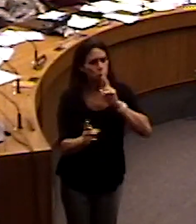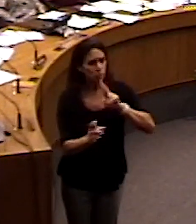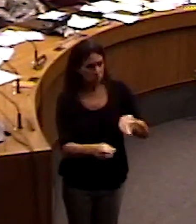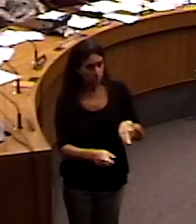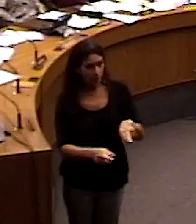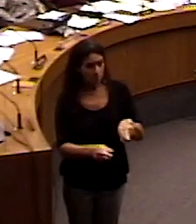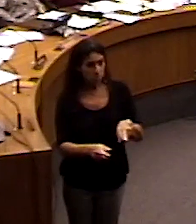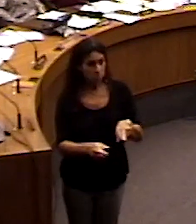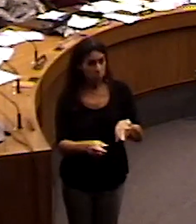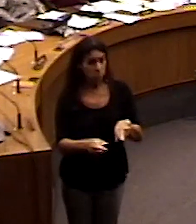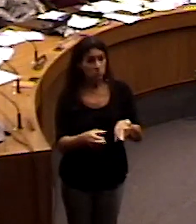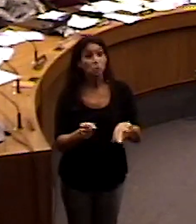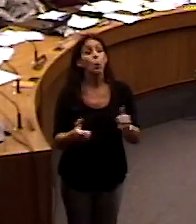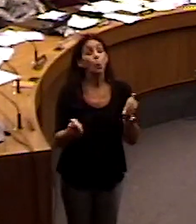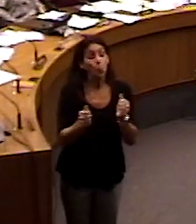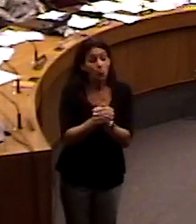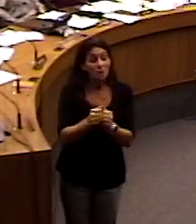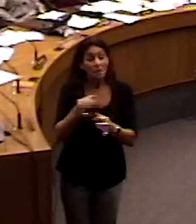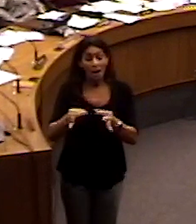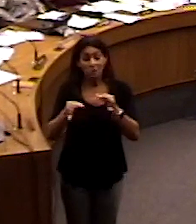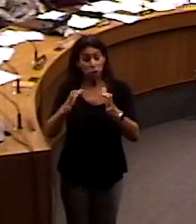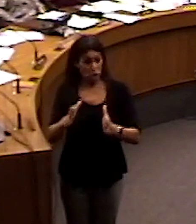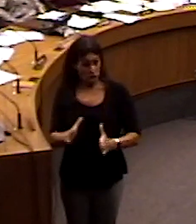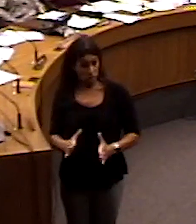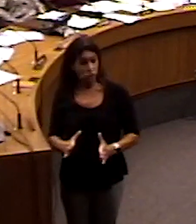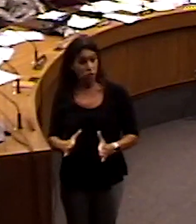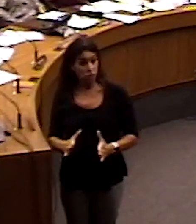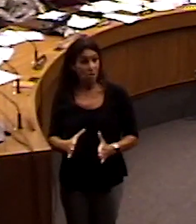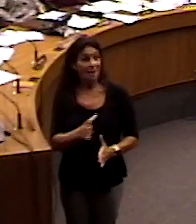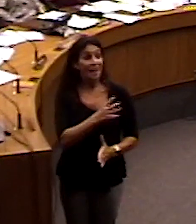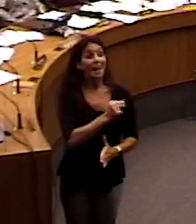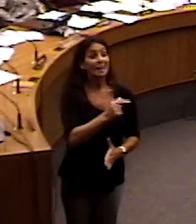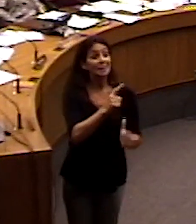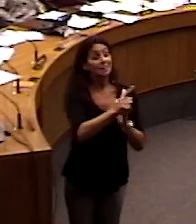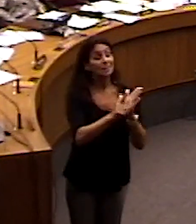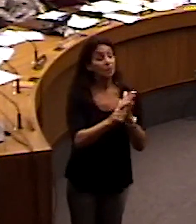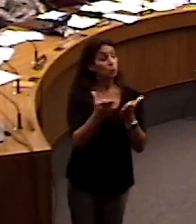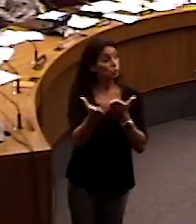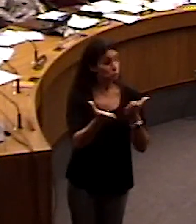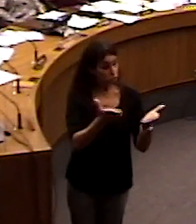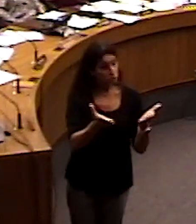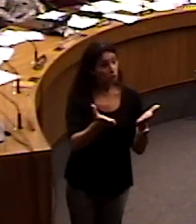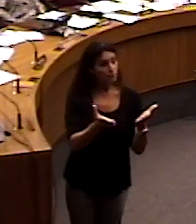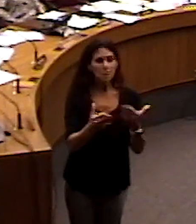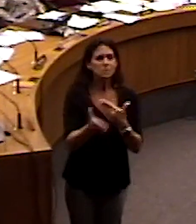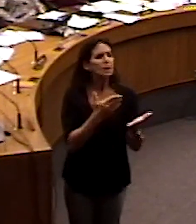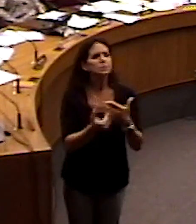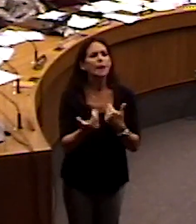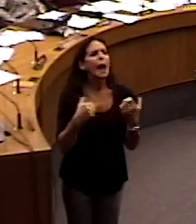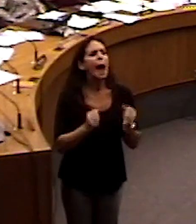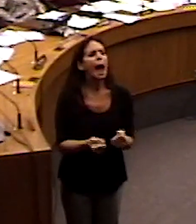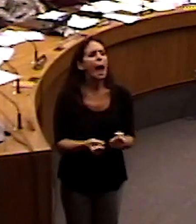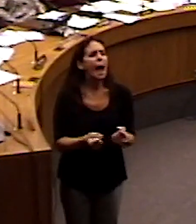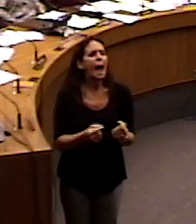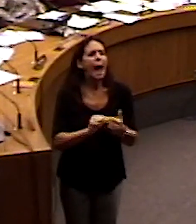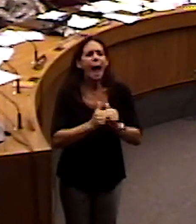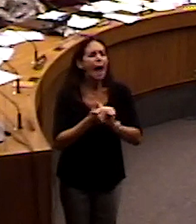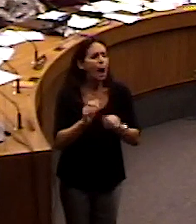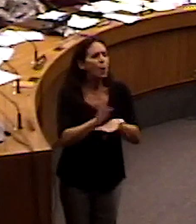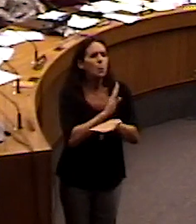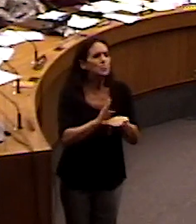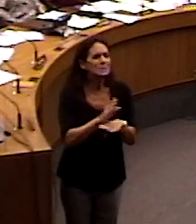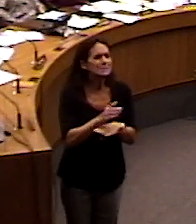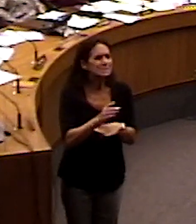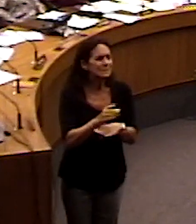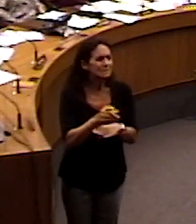decision, and with the assistance of Cape Atlantic Legal Services, whether they're backed up or they're not backed up, you know, the squeaky wheel gets the